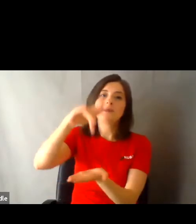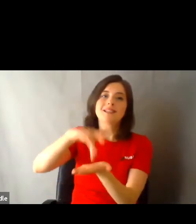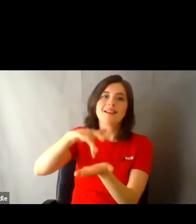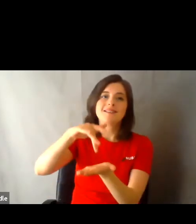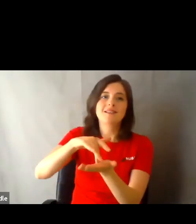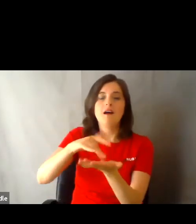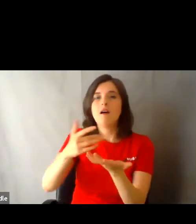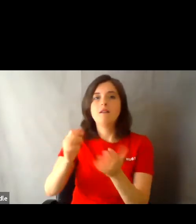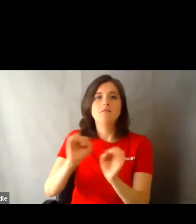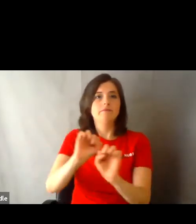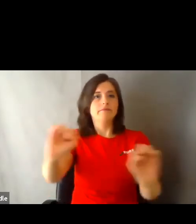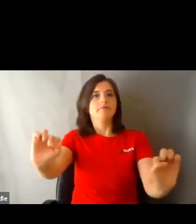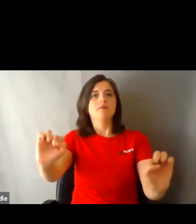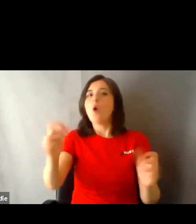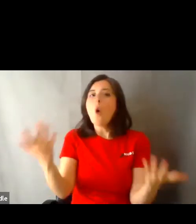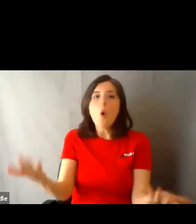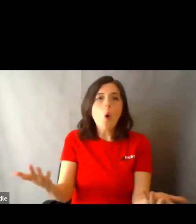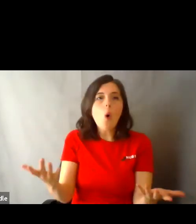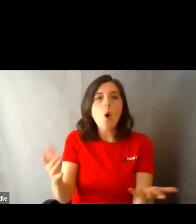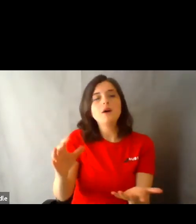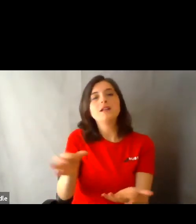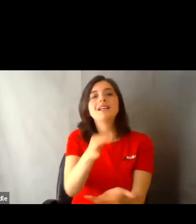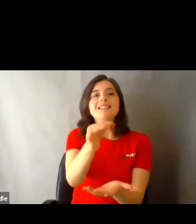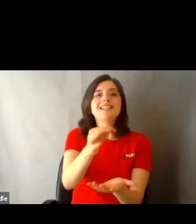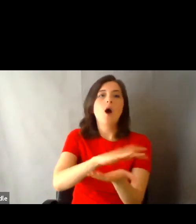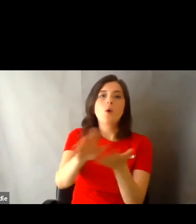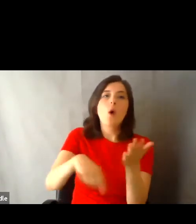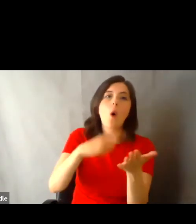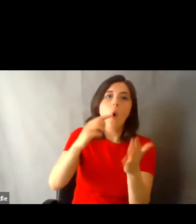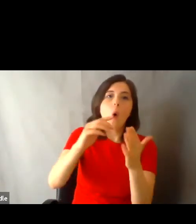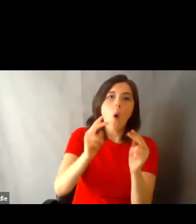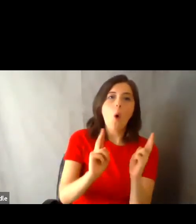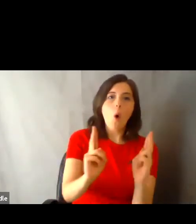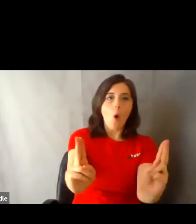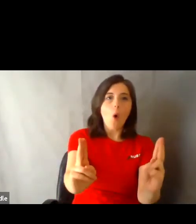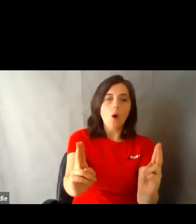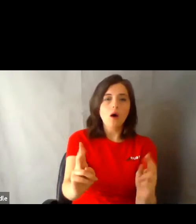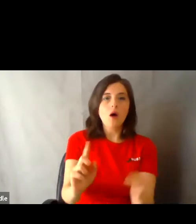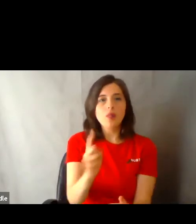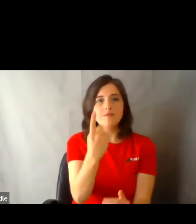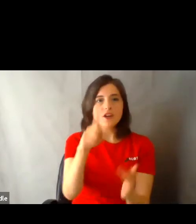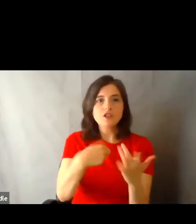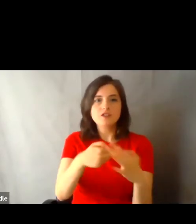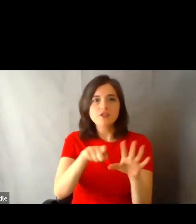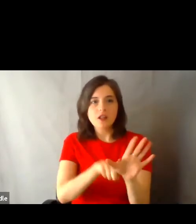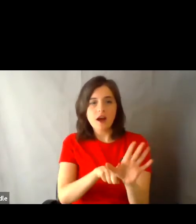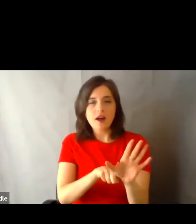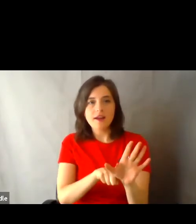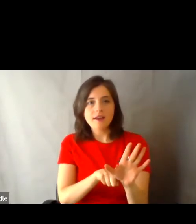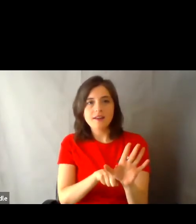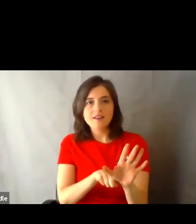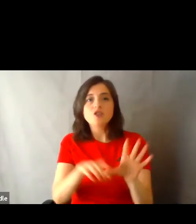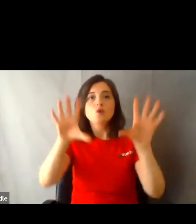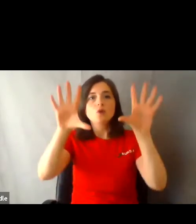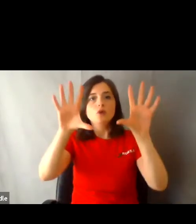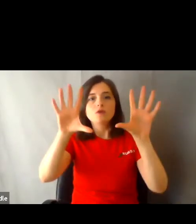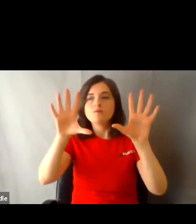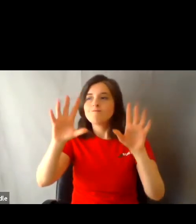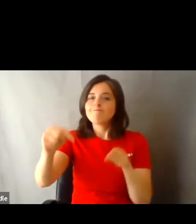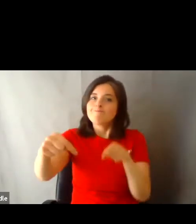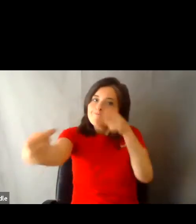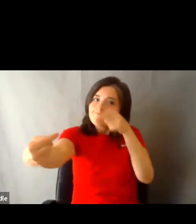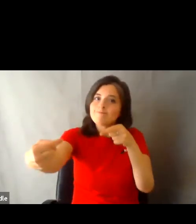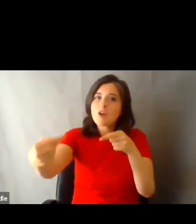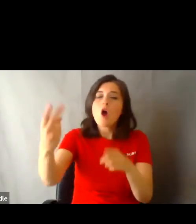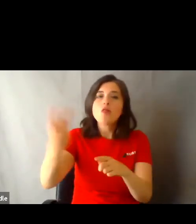centre of town, at the town hall, at City Hall on the 1st of July against the reintroduction of sanctions